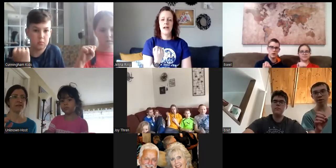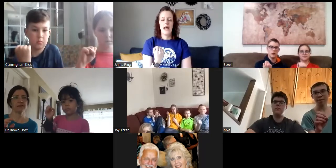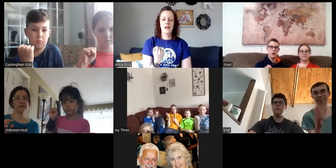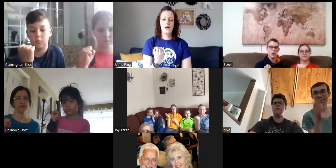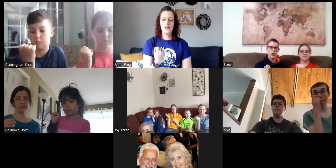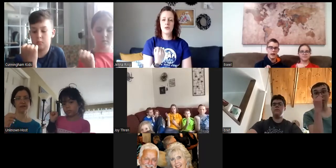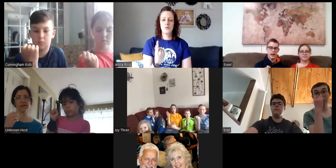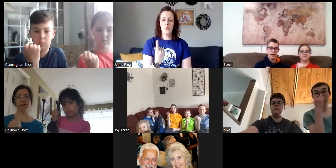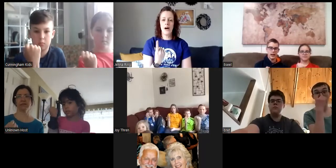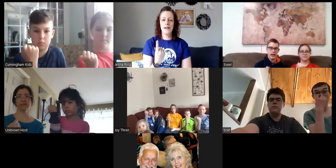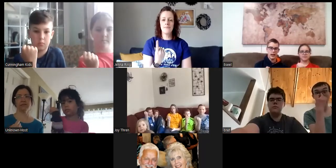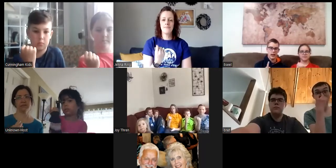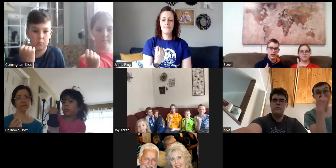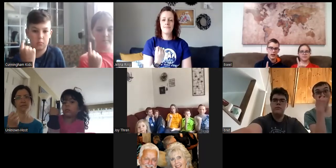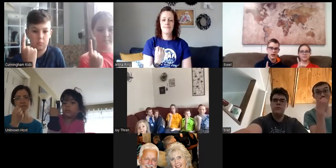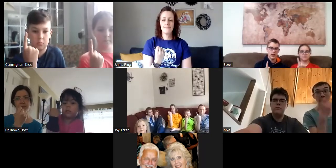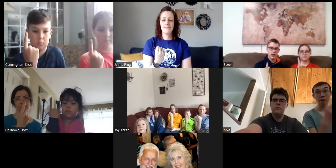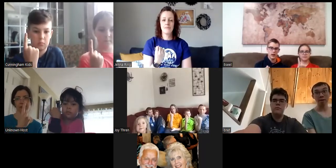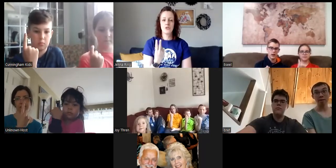yourself, and all you do is